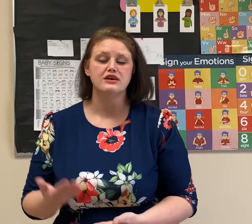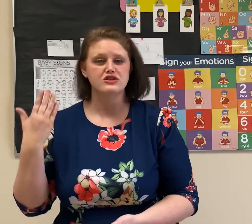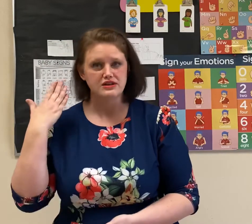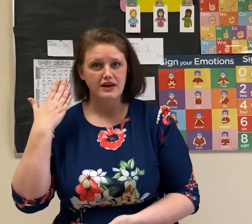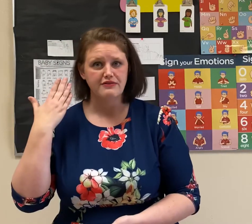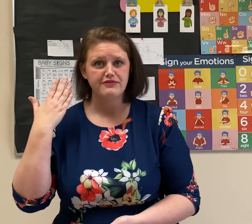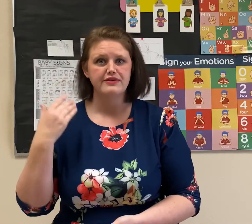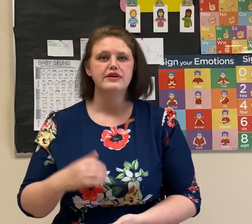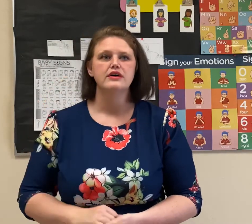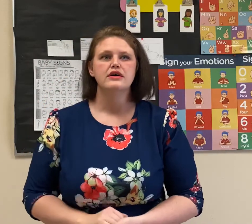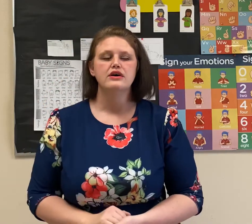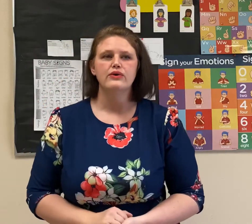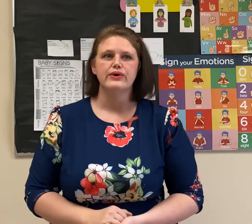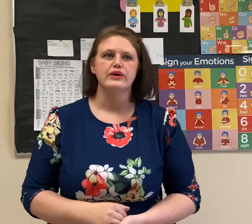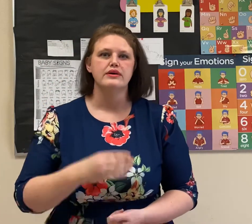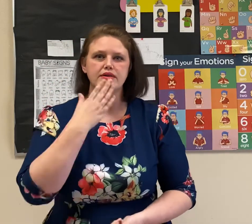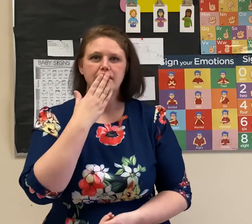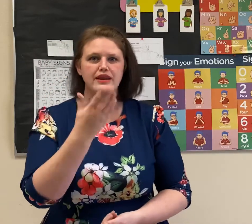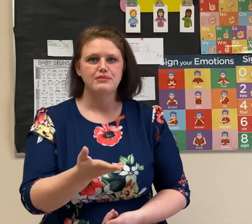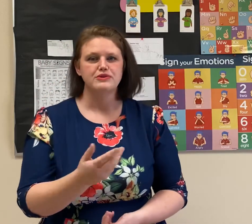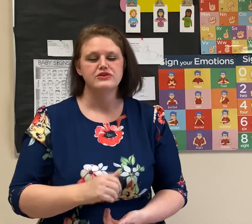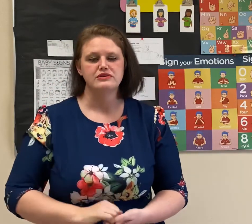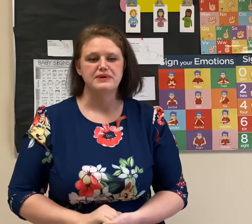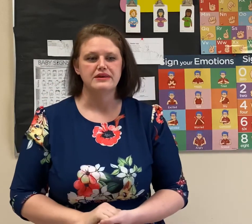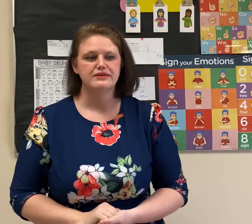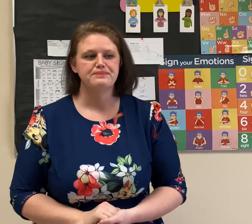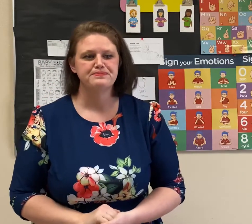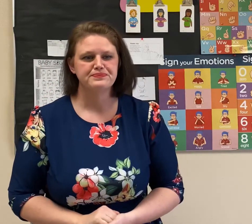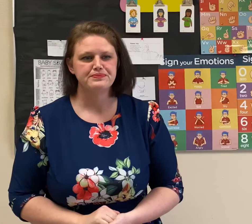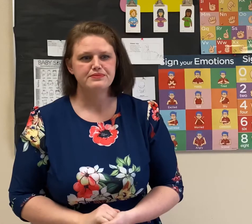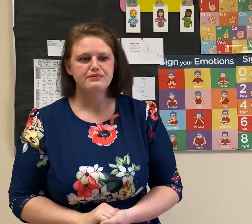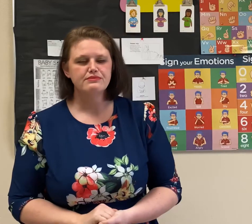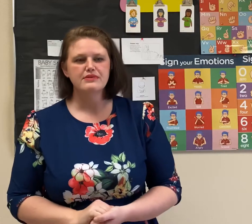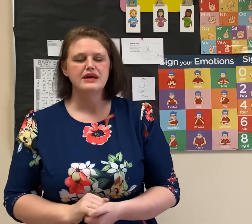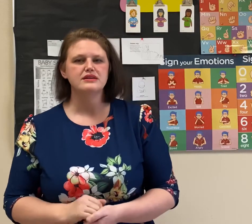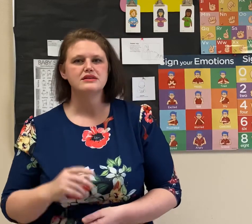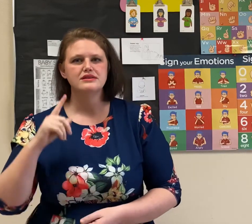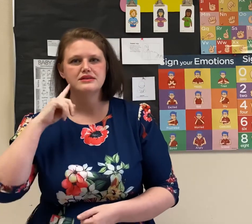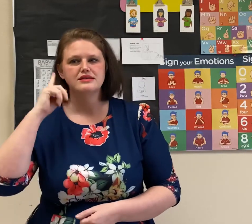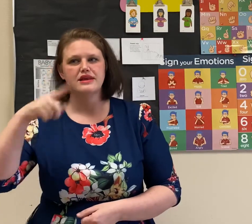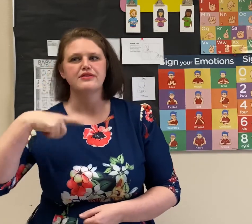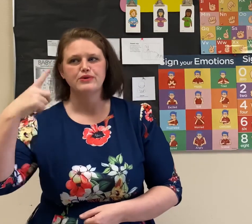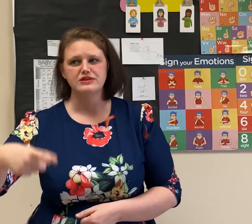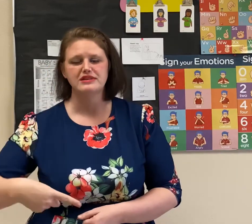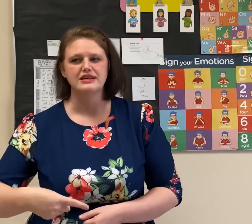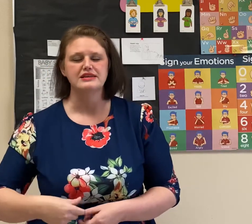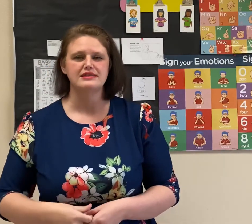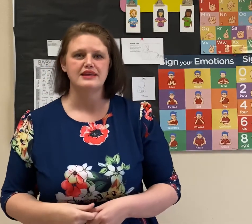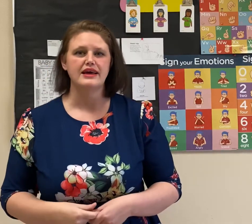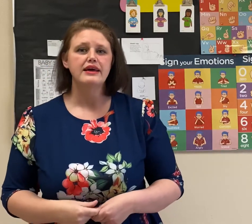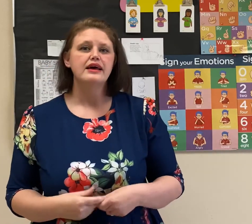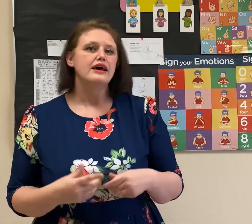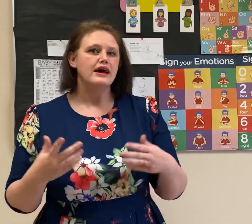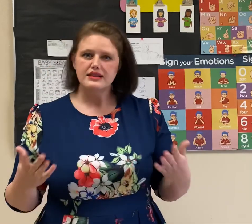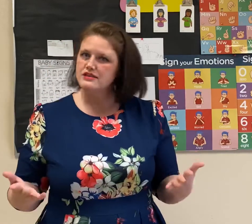deaf or unable to speak and say the words they need to say. And that's